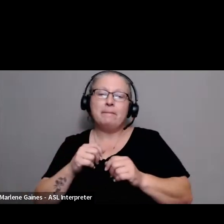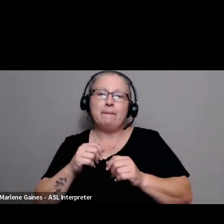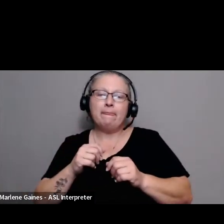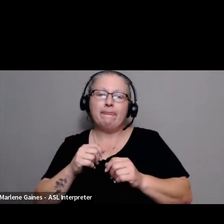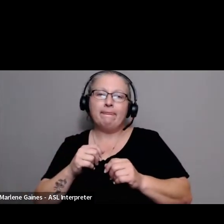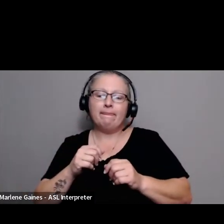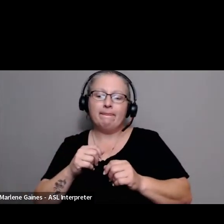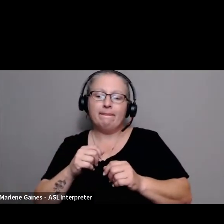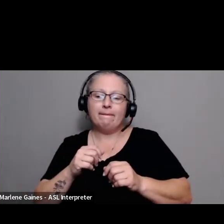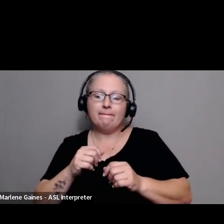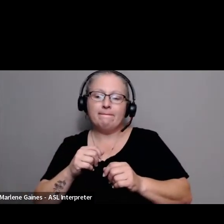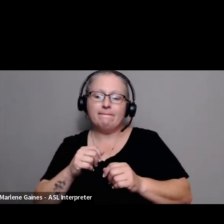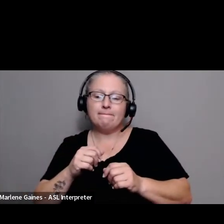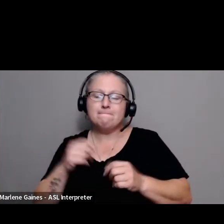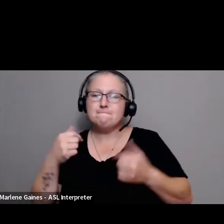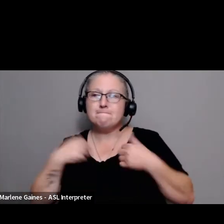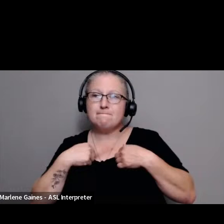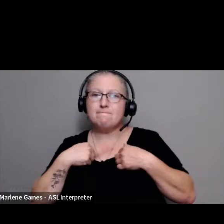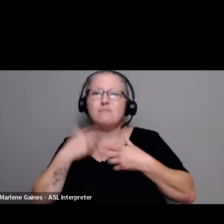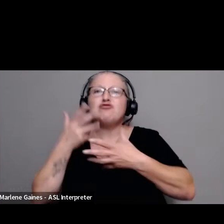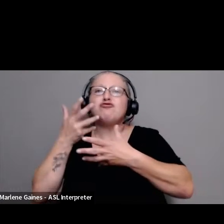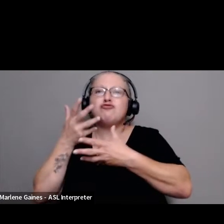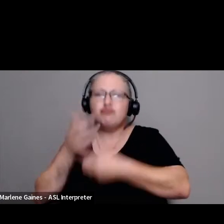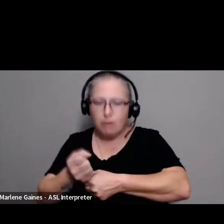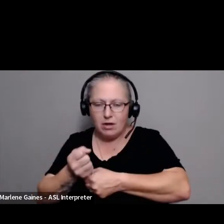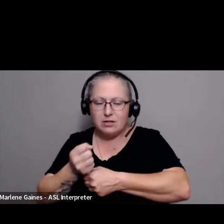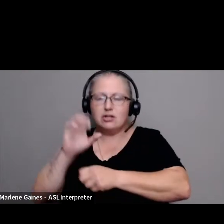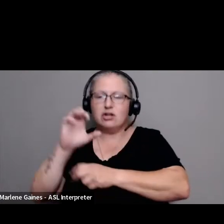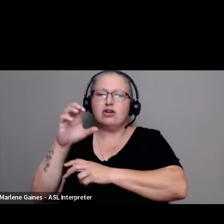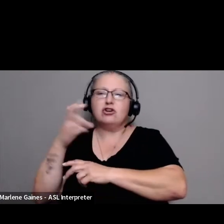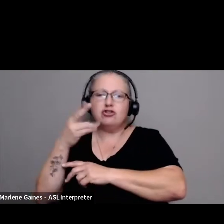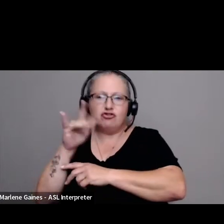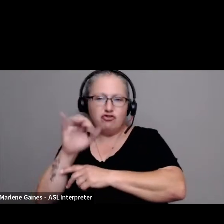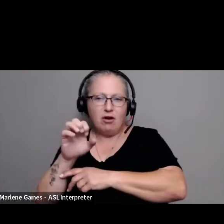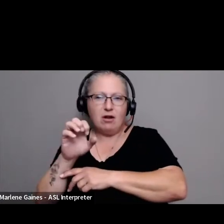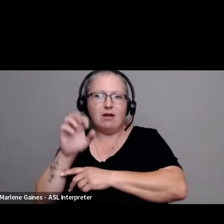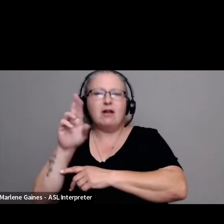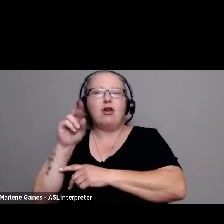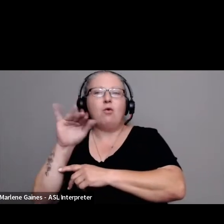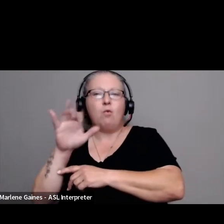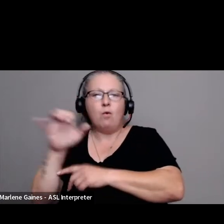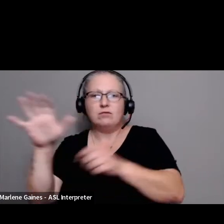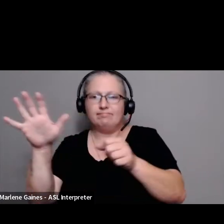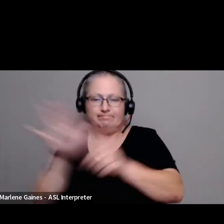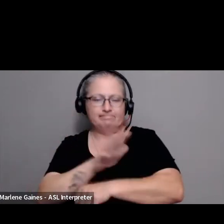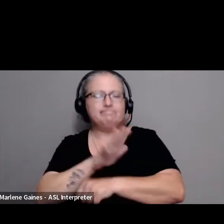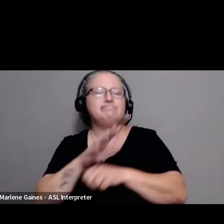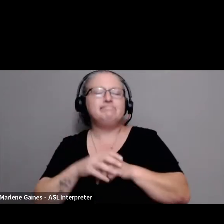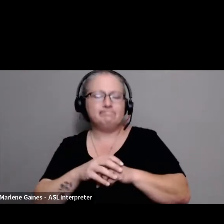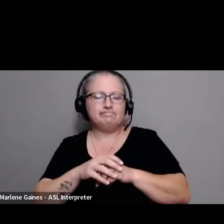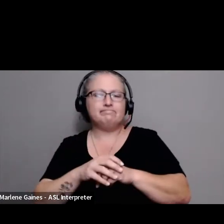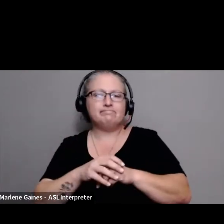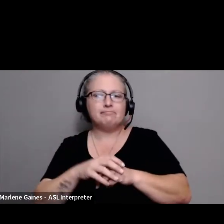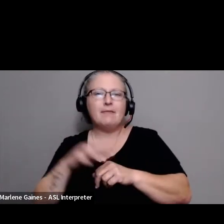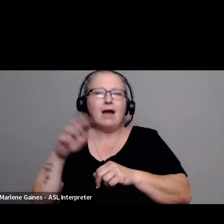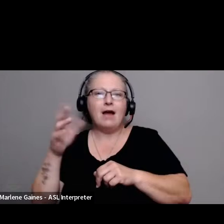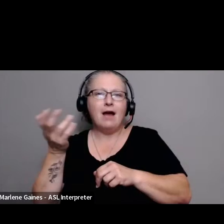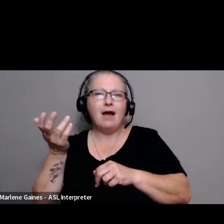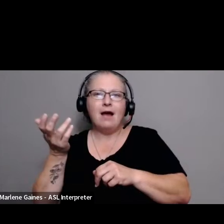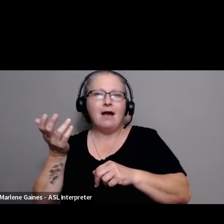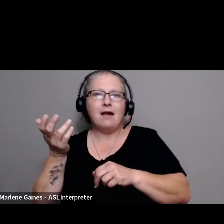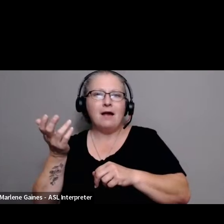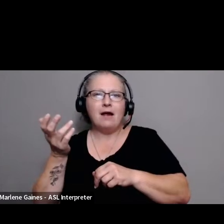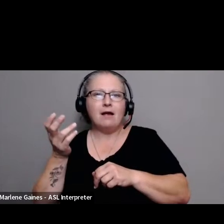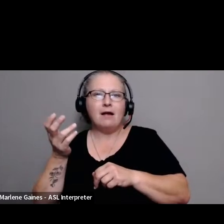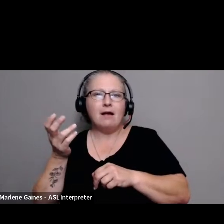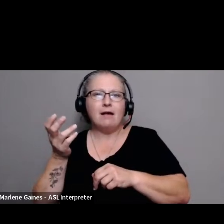is I just trust Charlie Royce fully. And it could not, there's